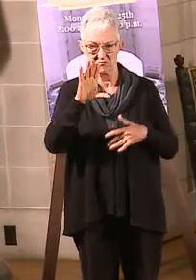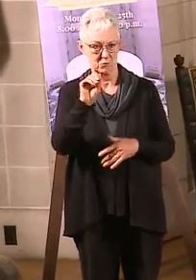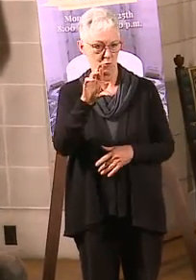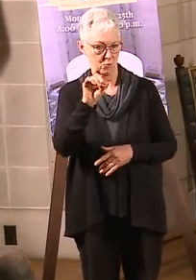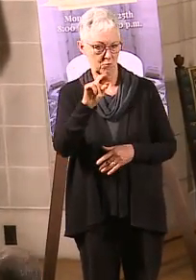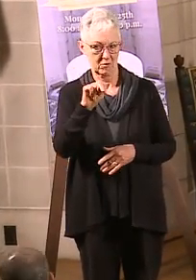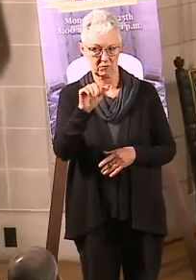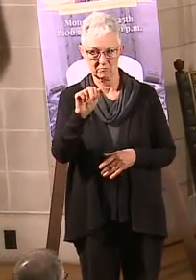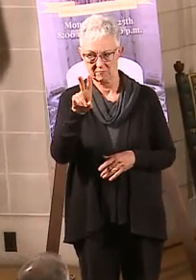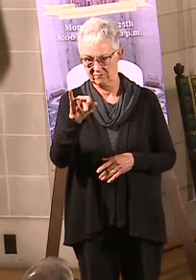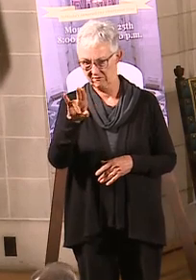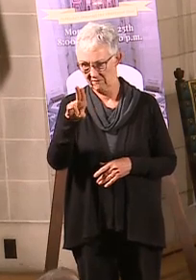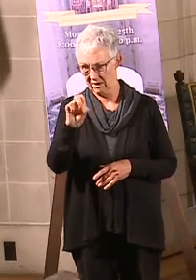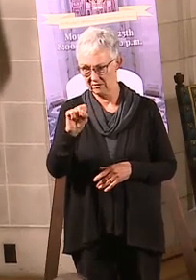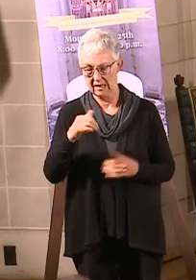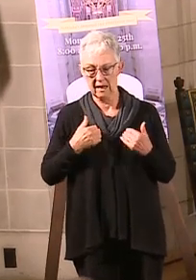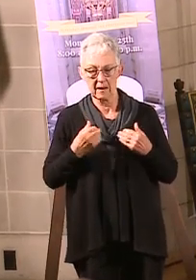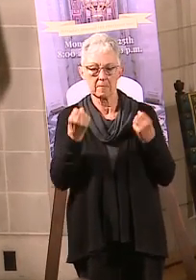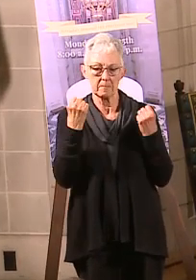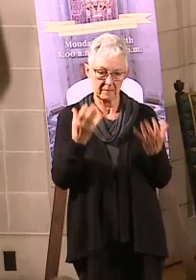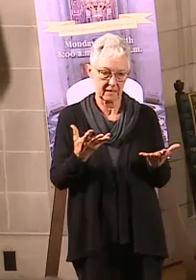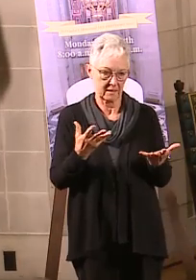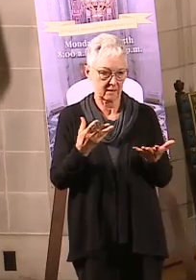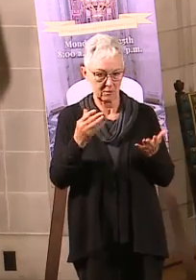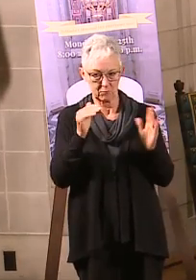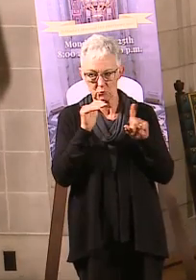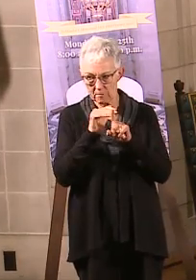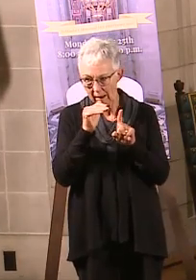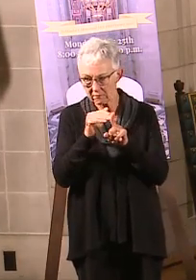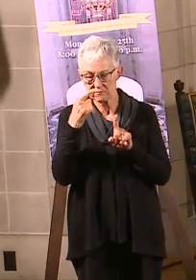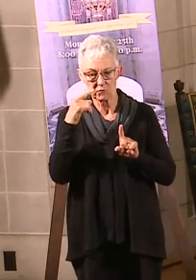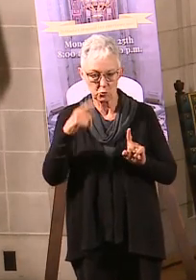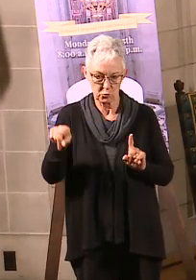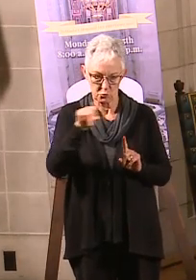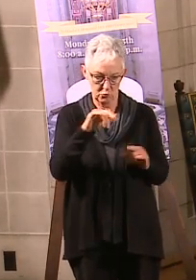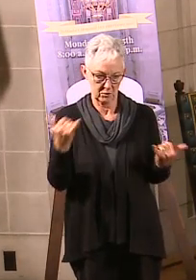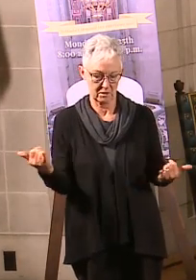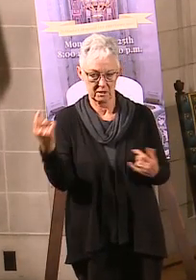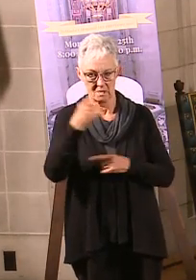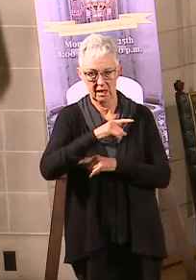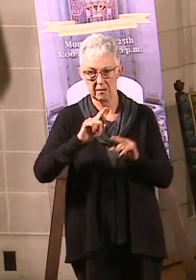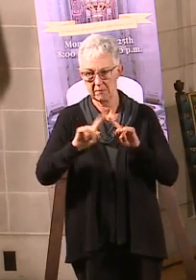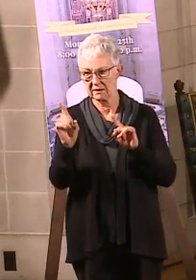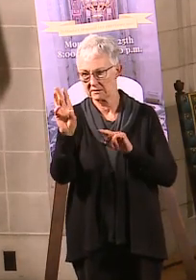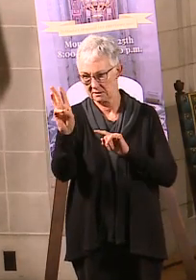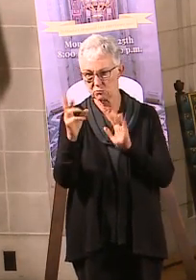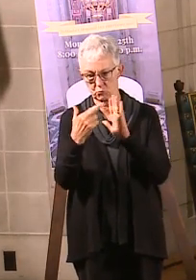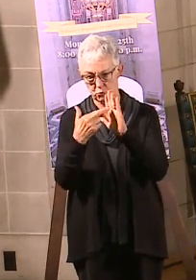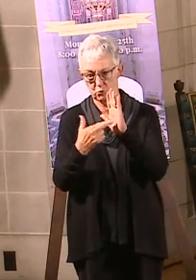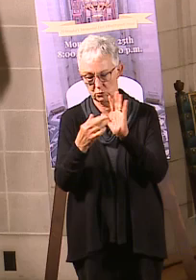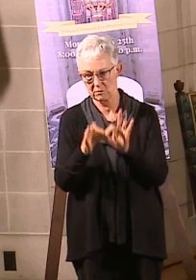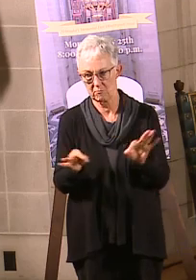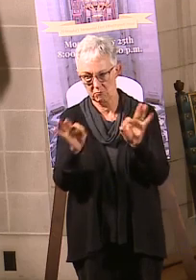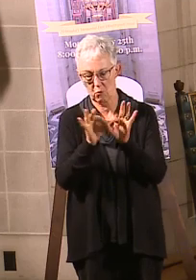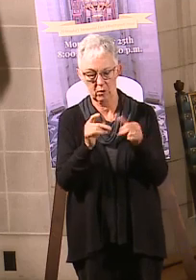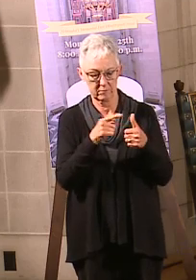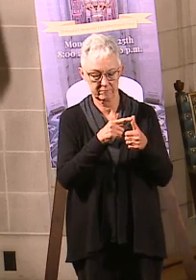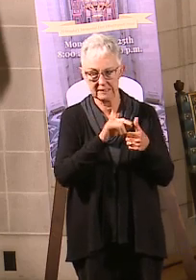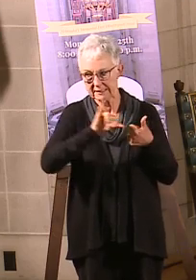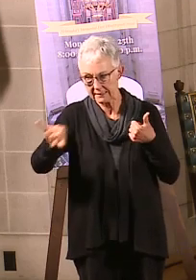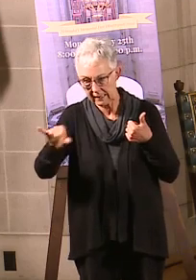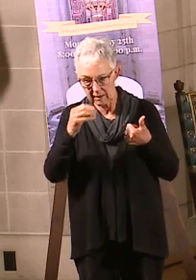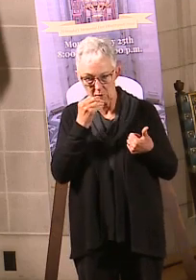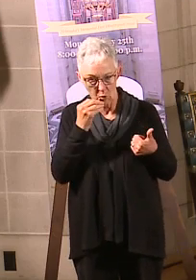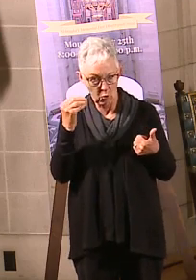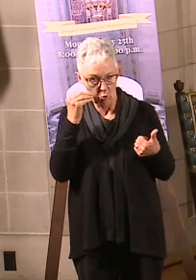right in. But of course, as always, we want to remind people about our 6 rules to keep Nebraska healthy. First, stay home. Don't take any unnecessary